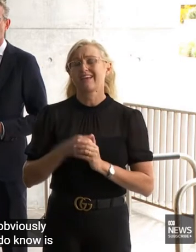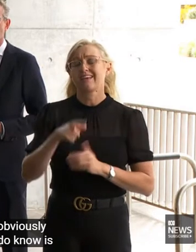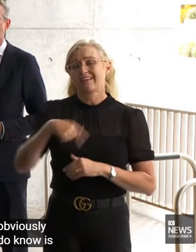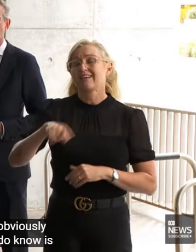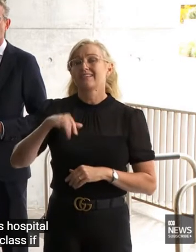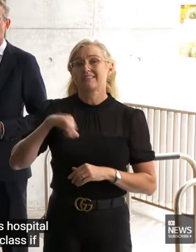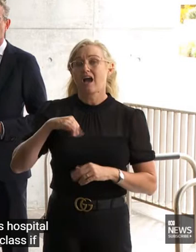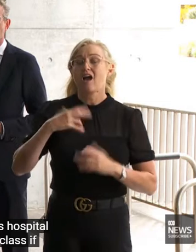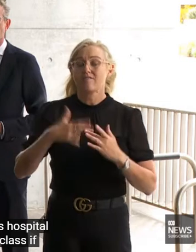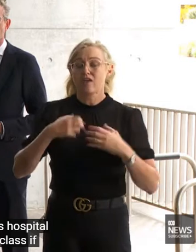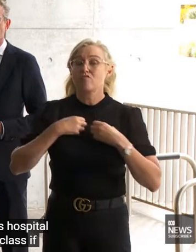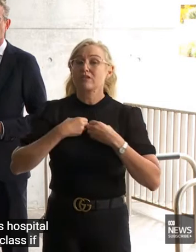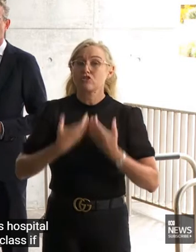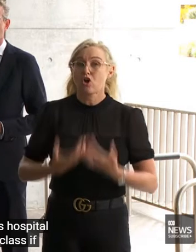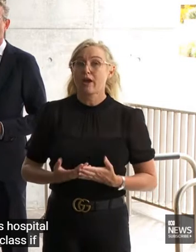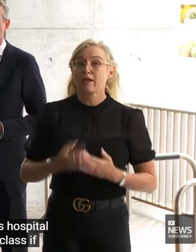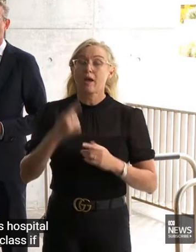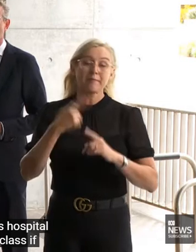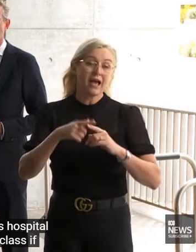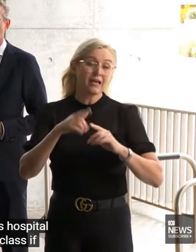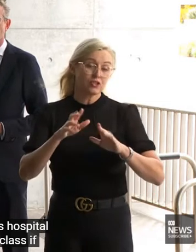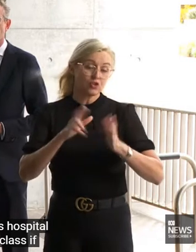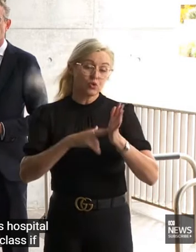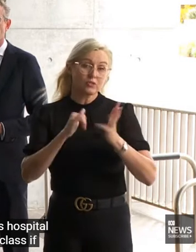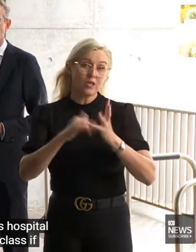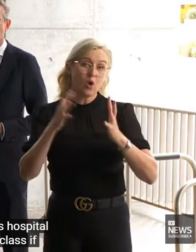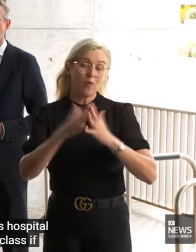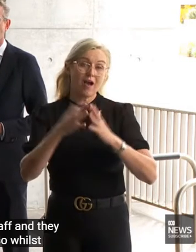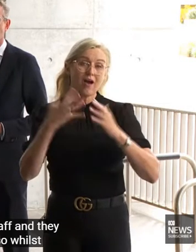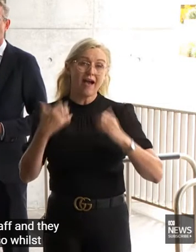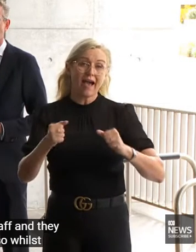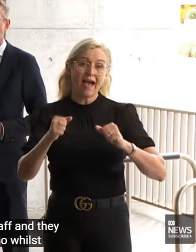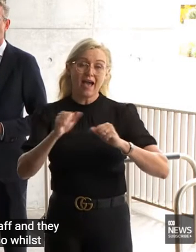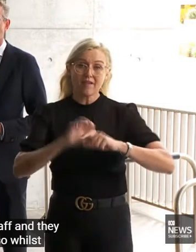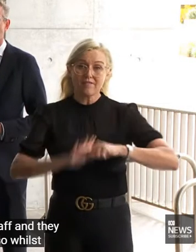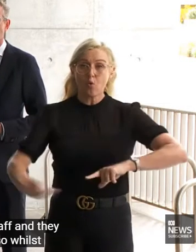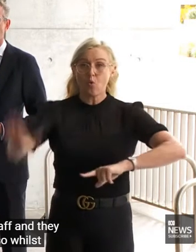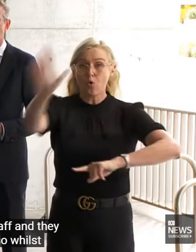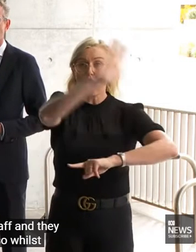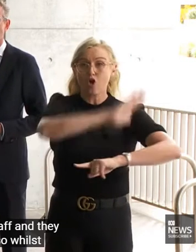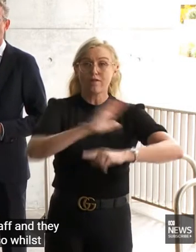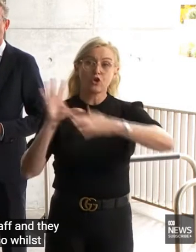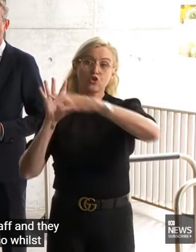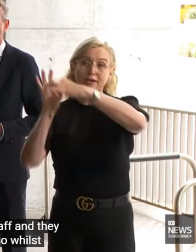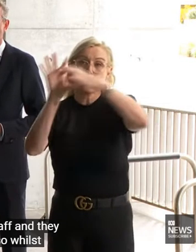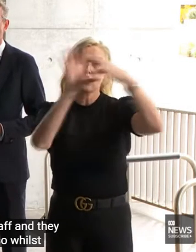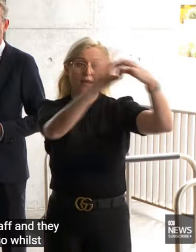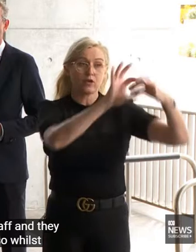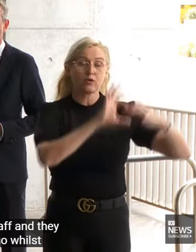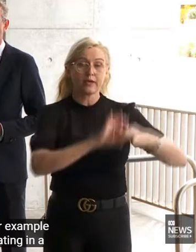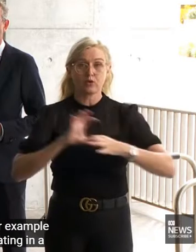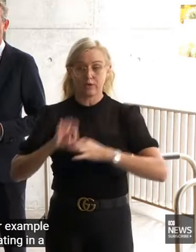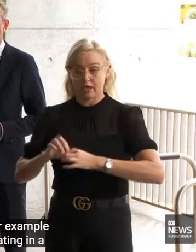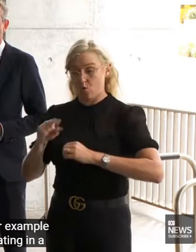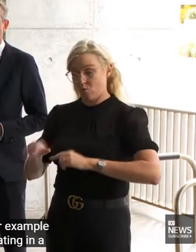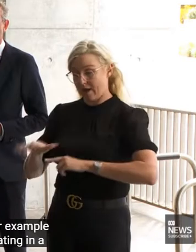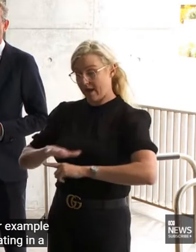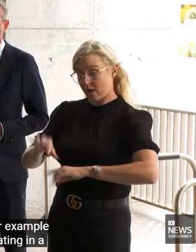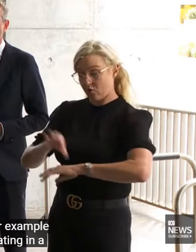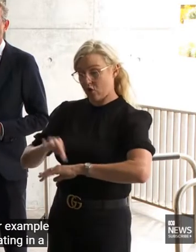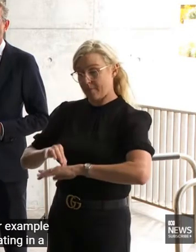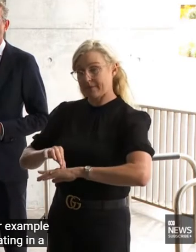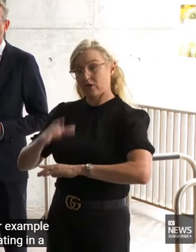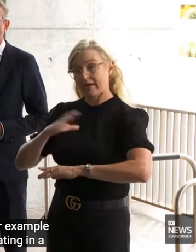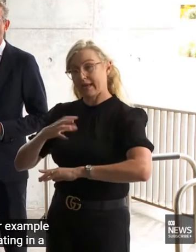network. So whilst there might not be, for example, a plastics unit operating in a particular area, we can still transfer patients to other areas